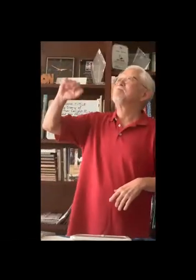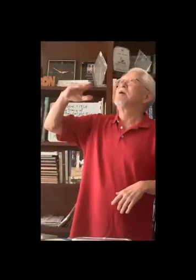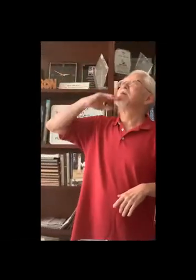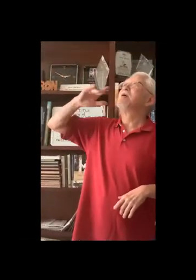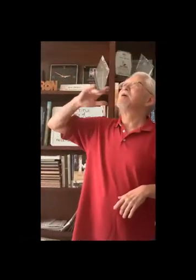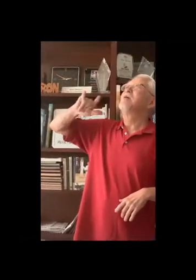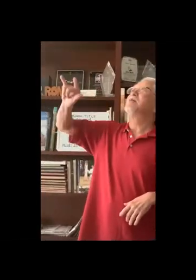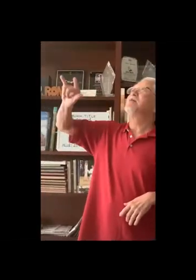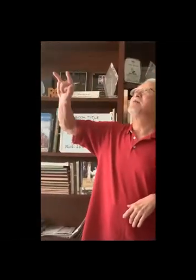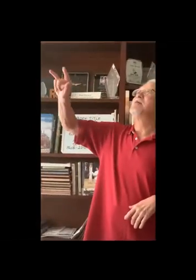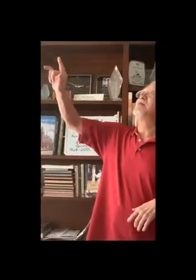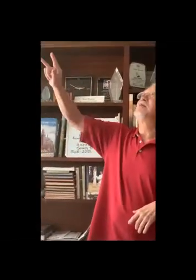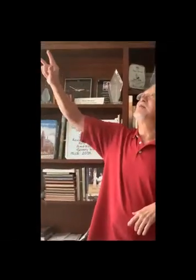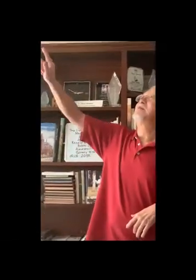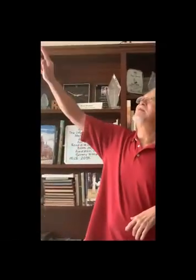Goodbye, Dan.